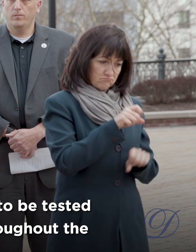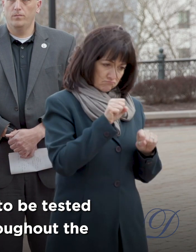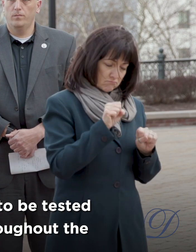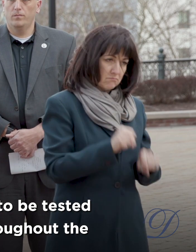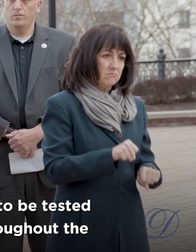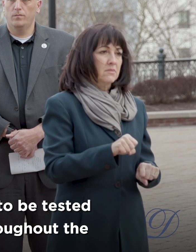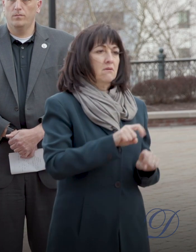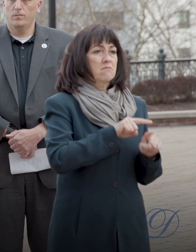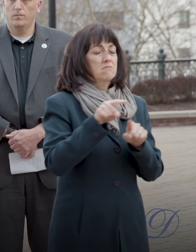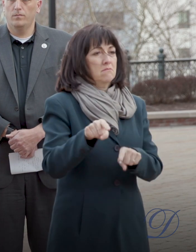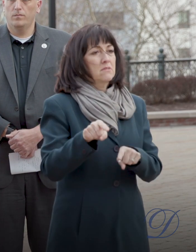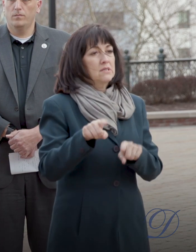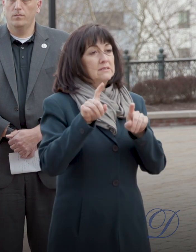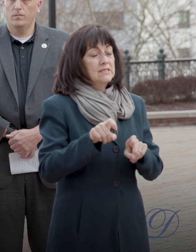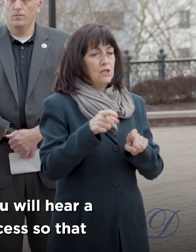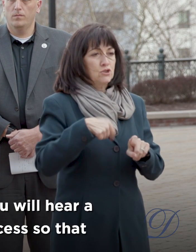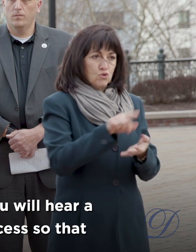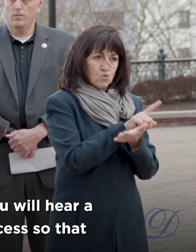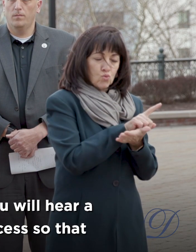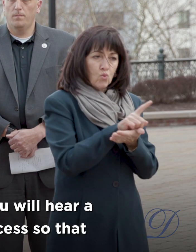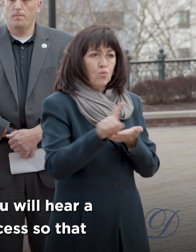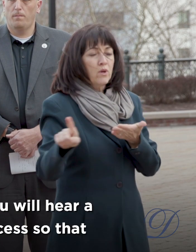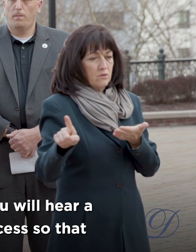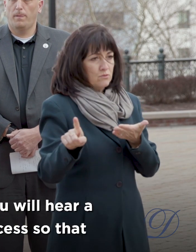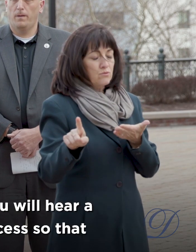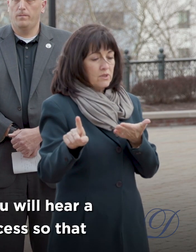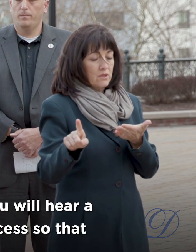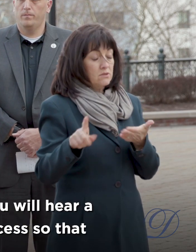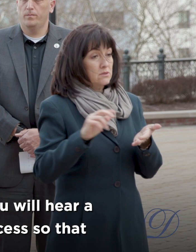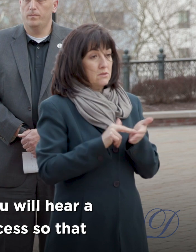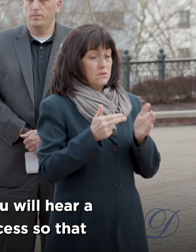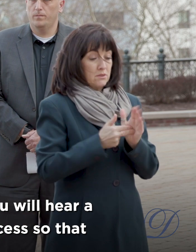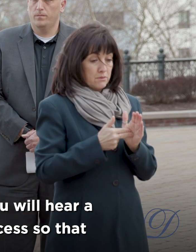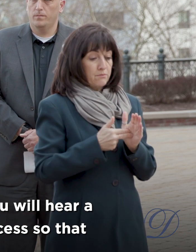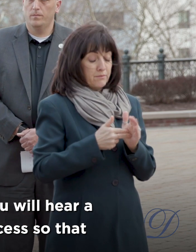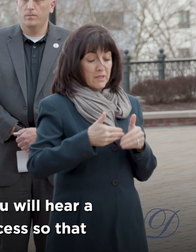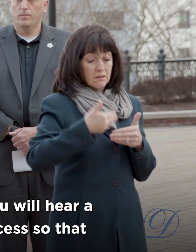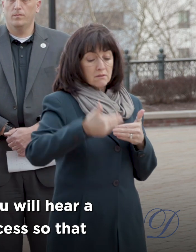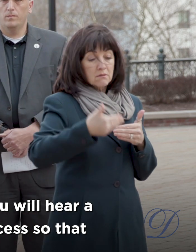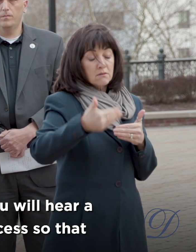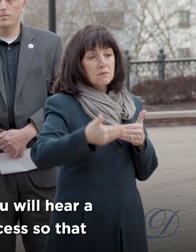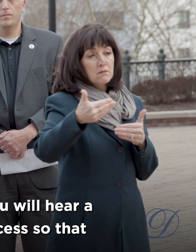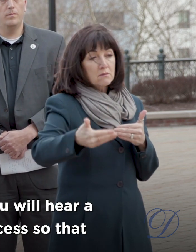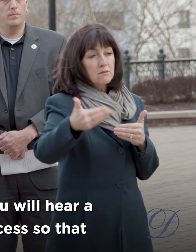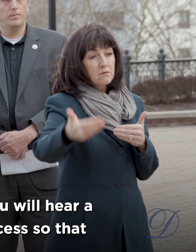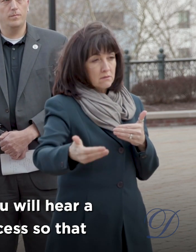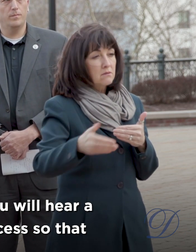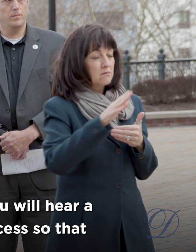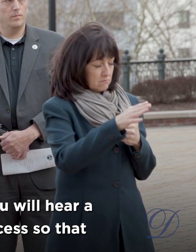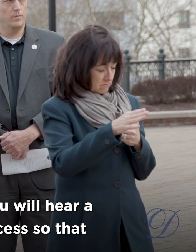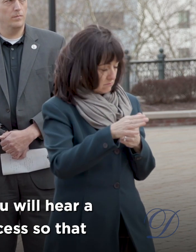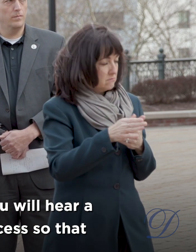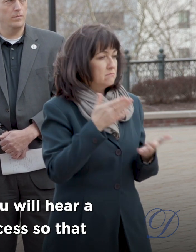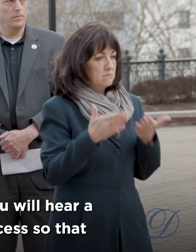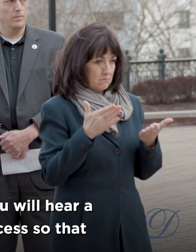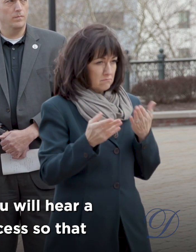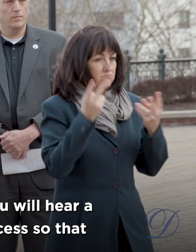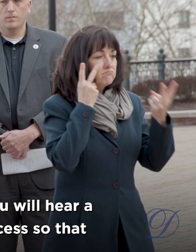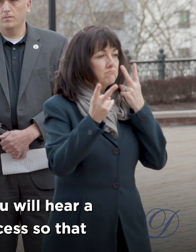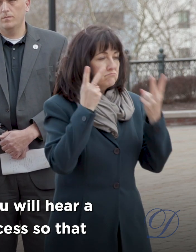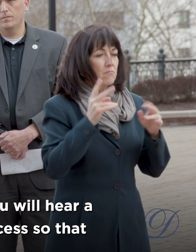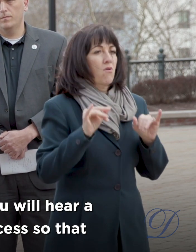testing throughout the week. So over the upcoming days, you will hear a lot more about this